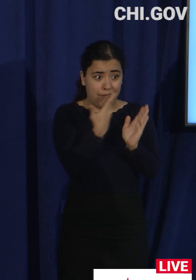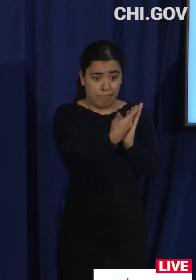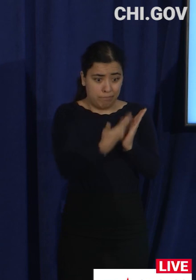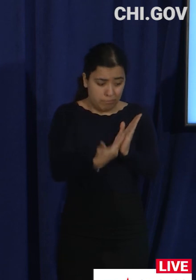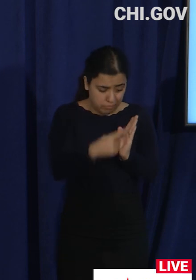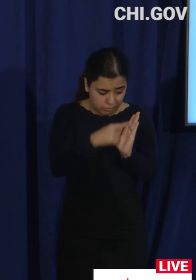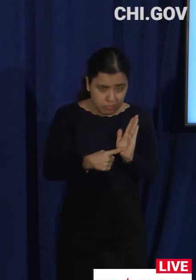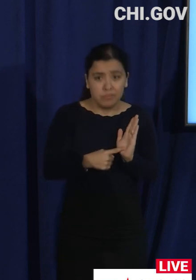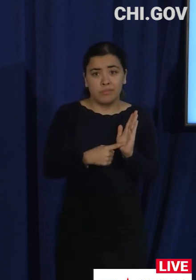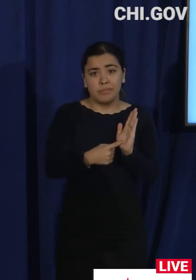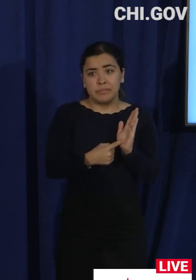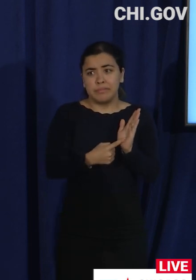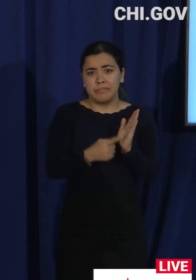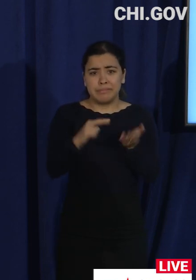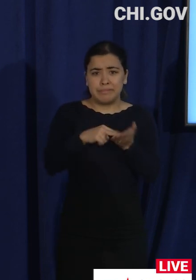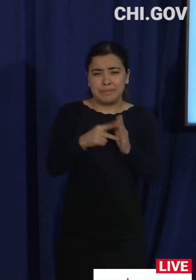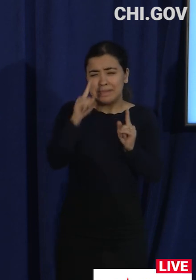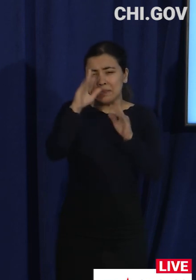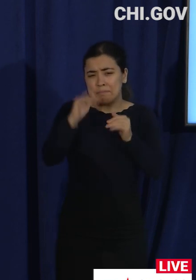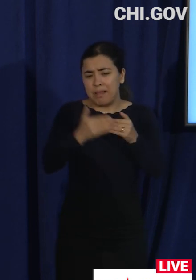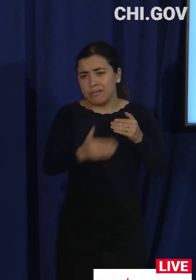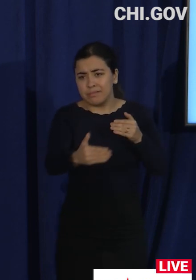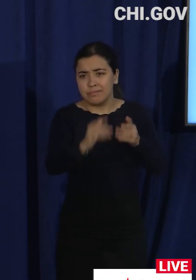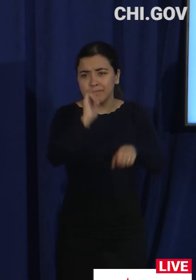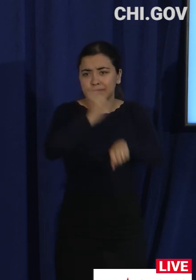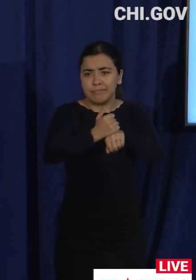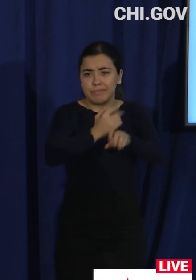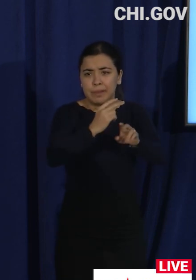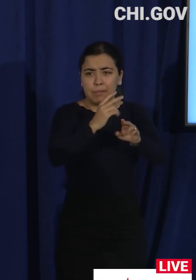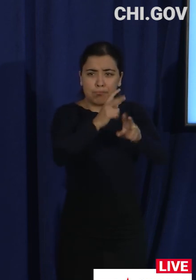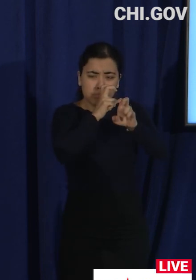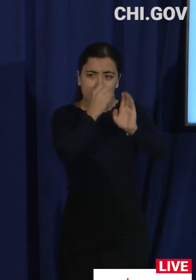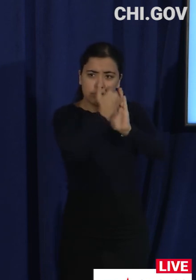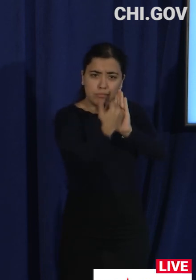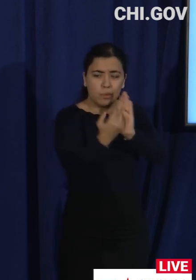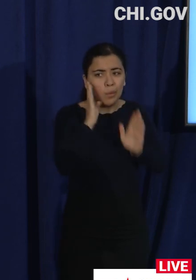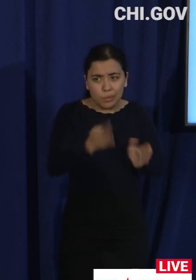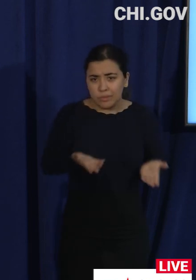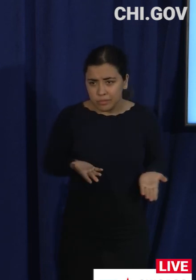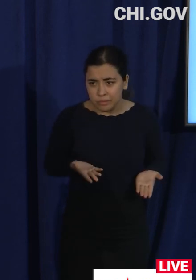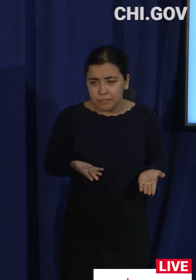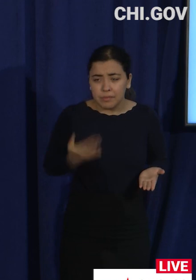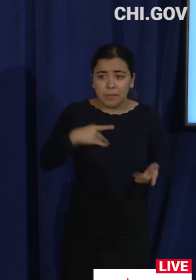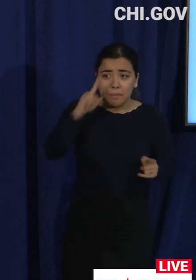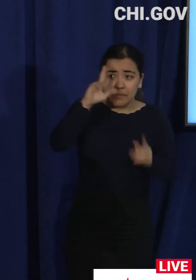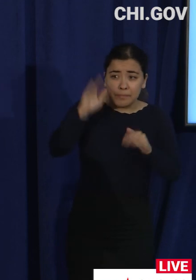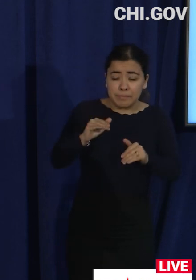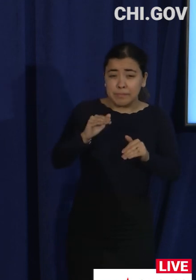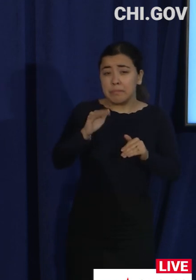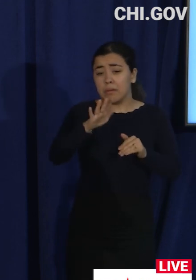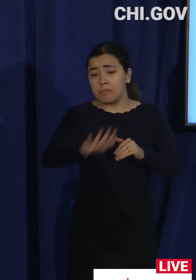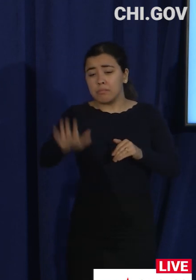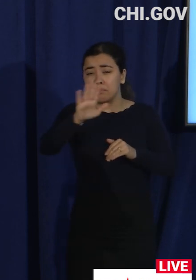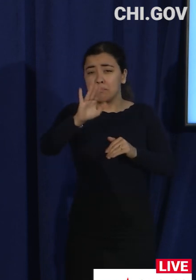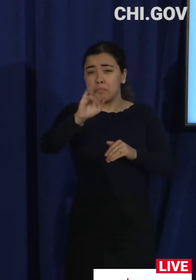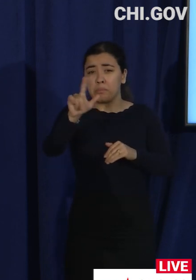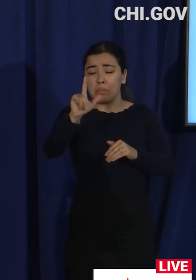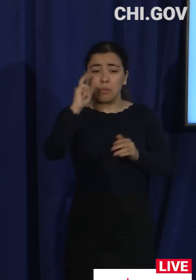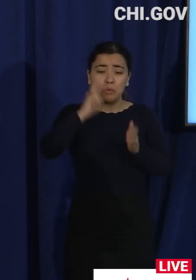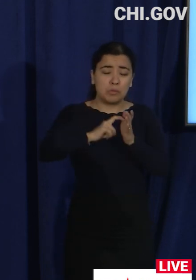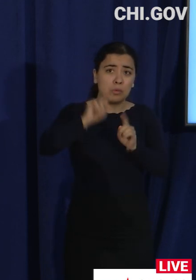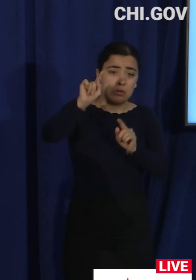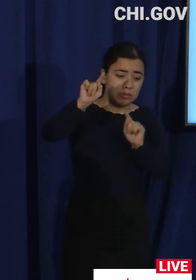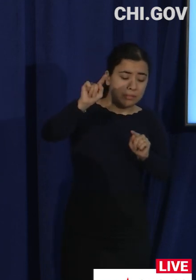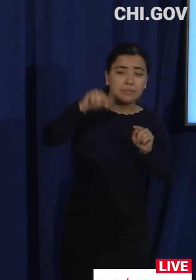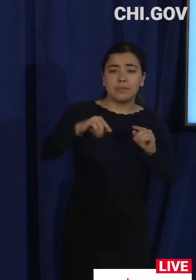So I think we'll see what comes there. My expectation would be similar to what we've seen across half of the state, is that these would be